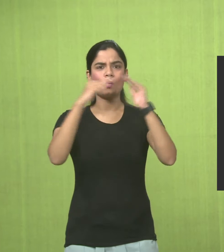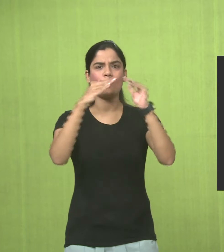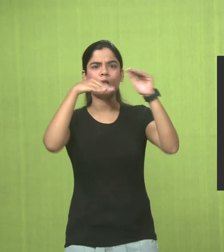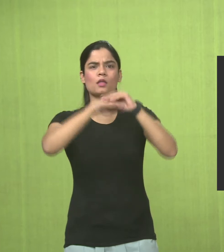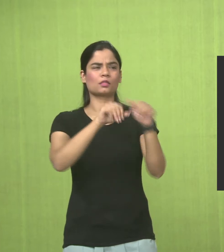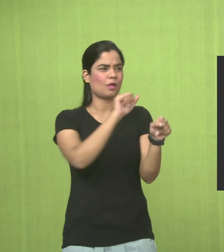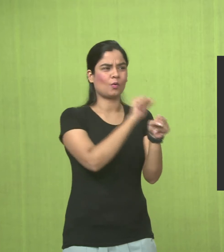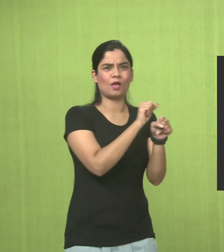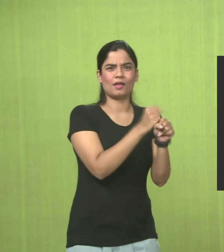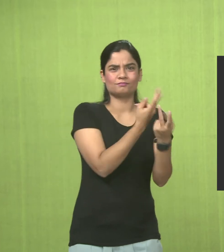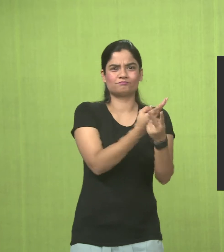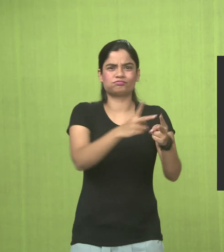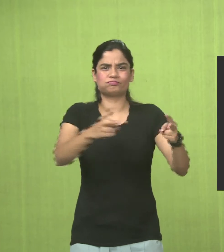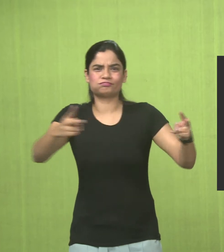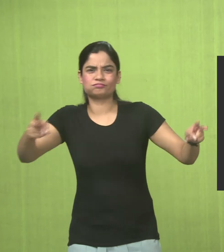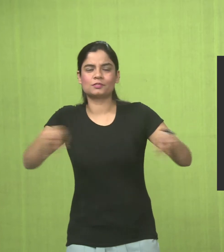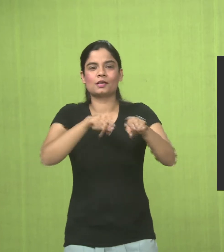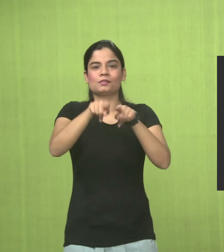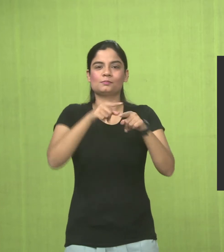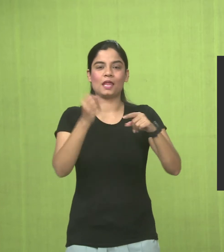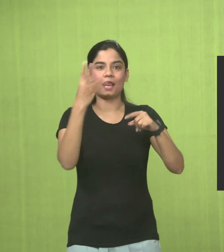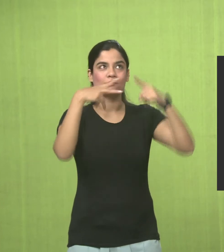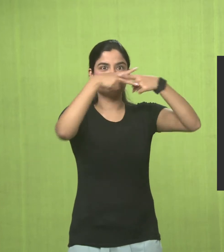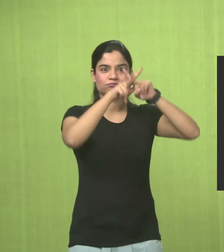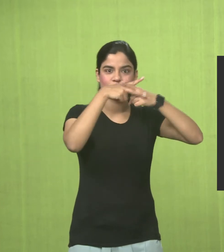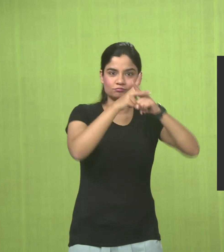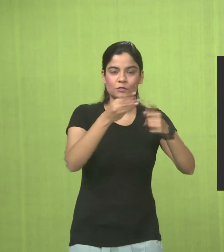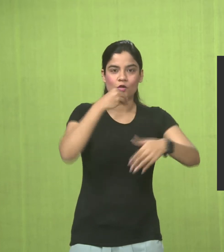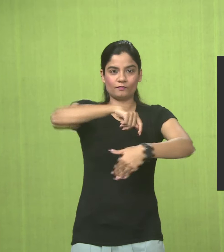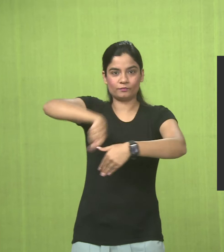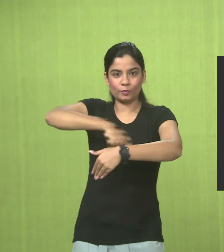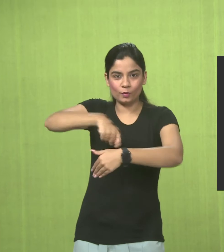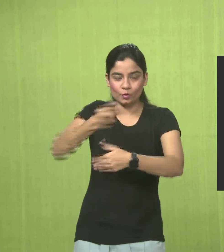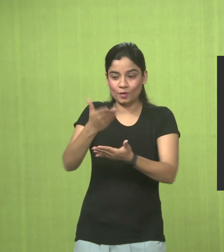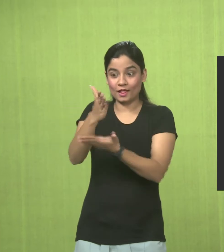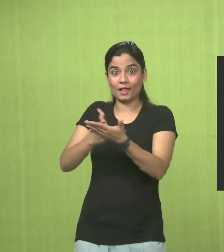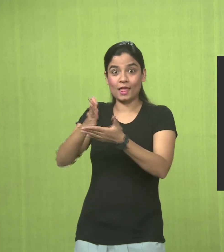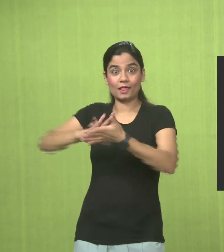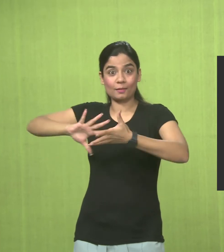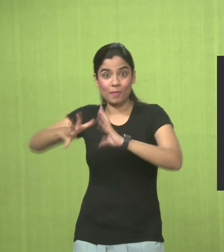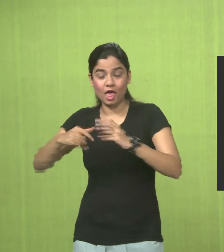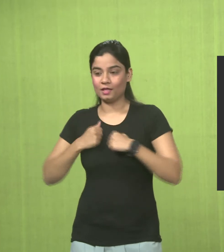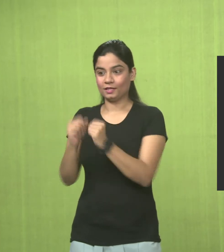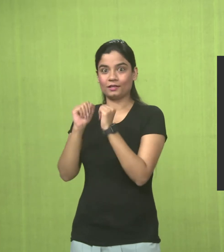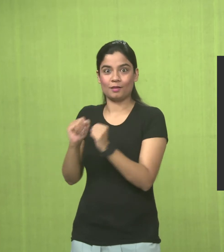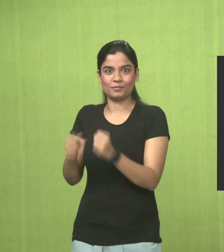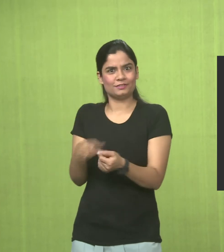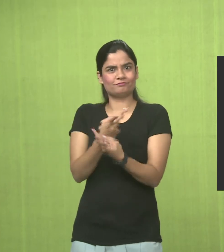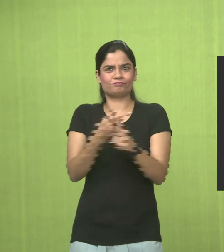Home science equips the learner with relevant knowledge, competencies, and prepare them to